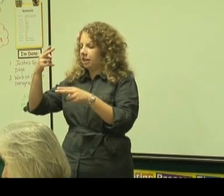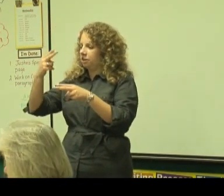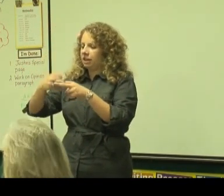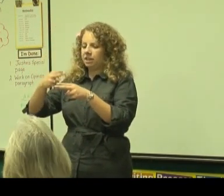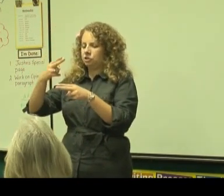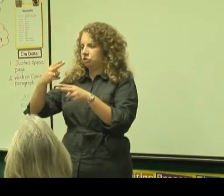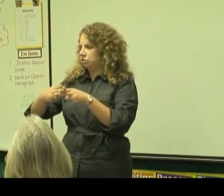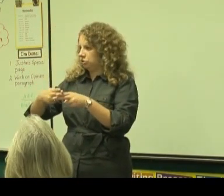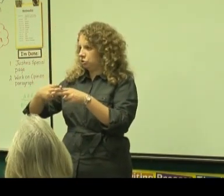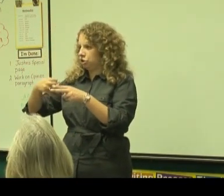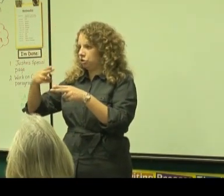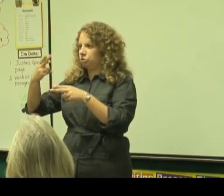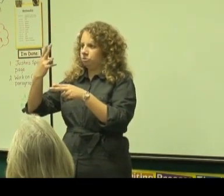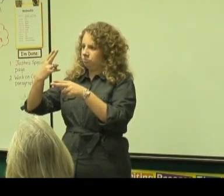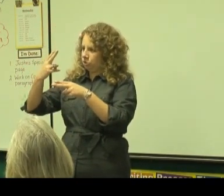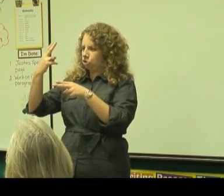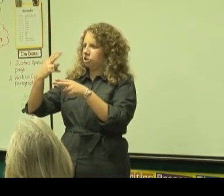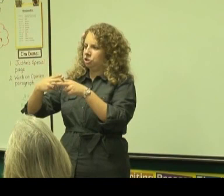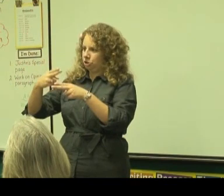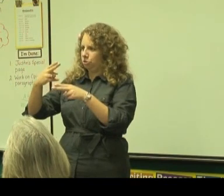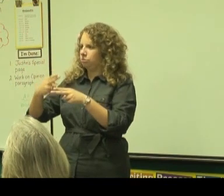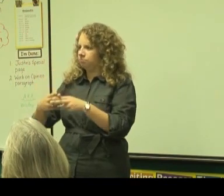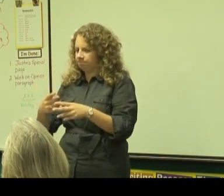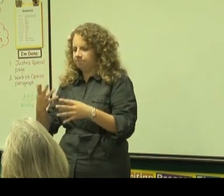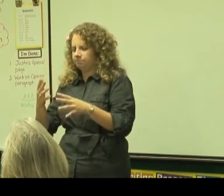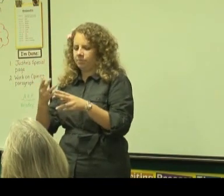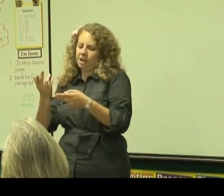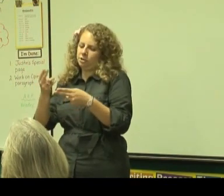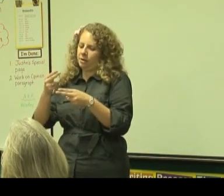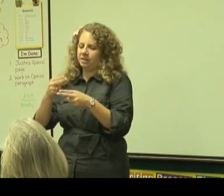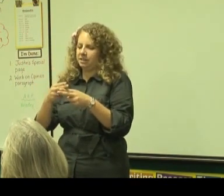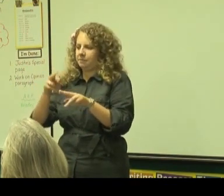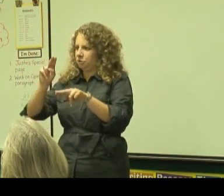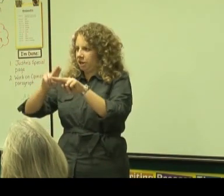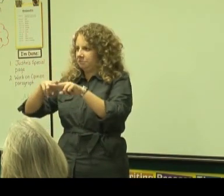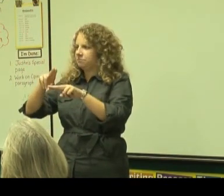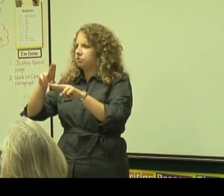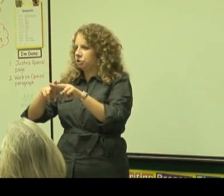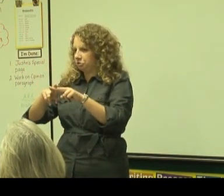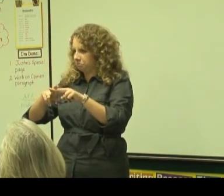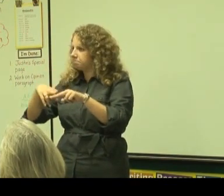noun has two, usually two. I don't know why I did name chair. Two.